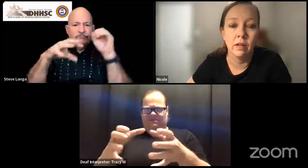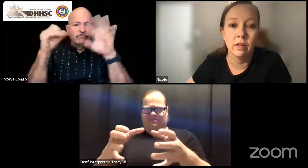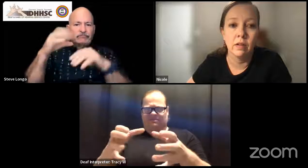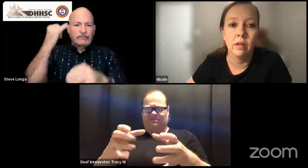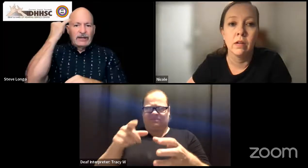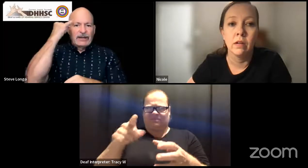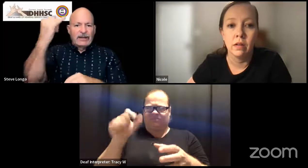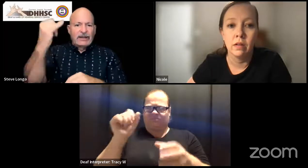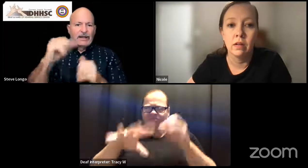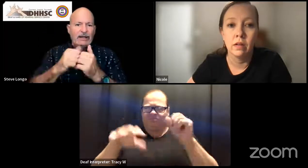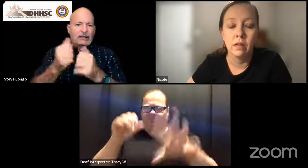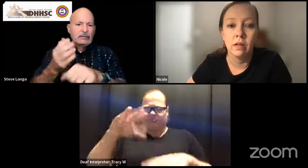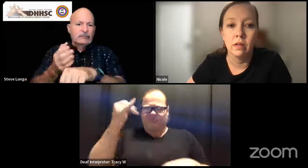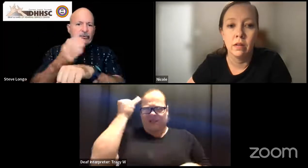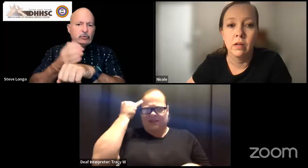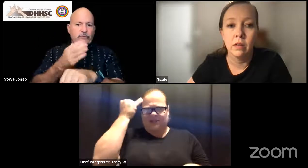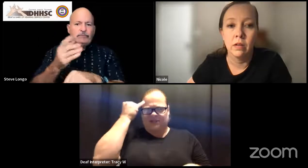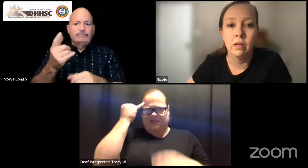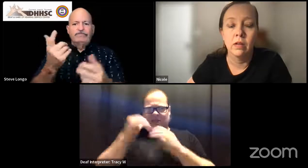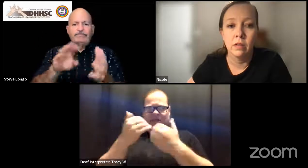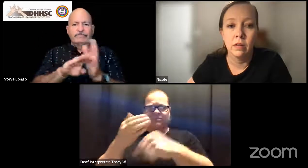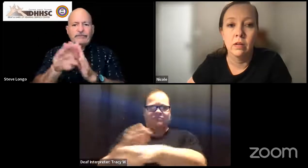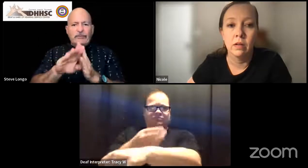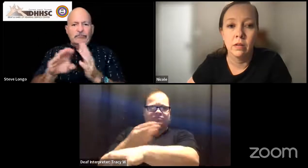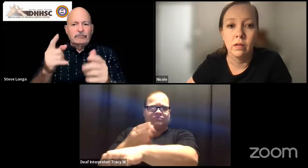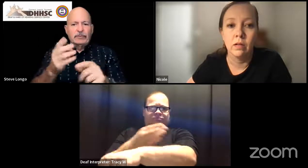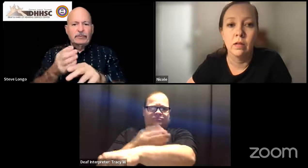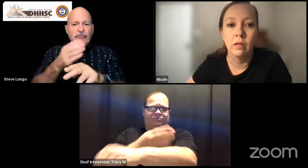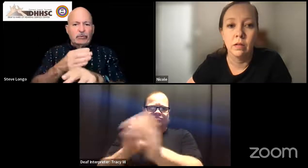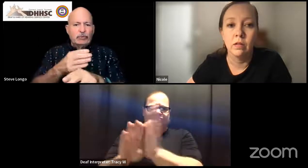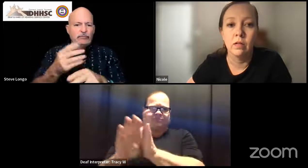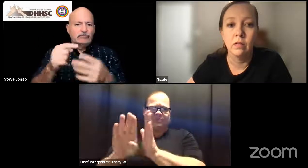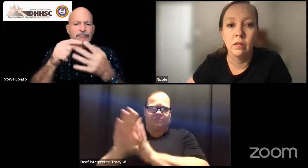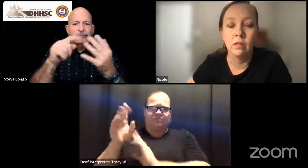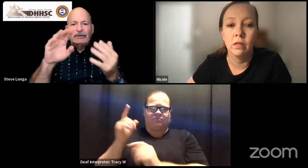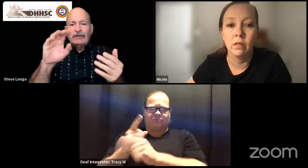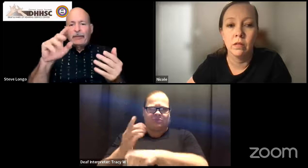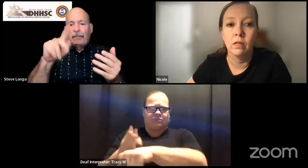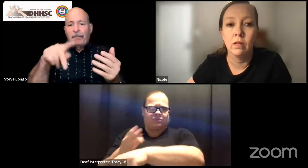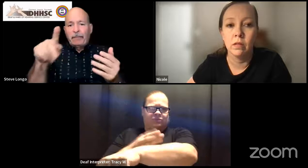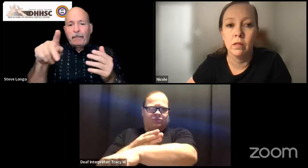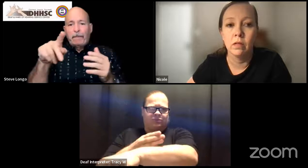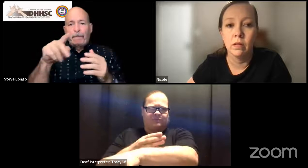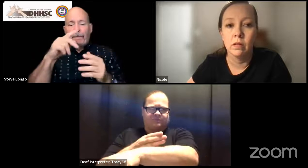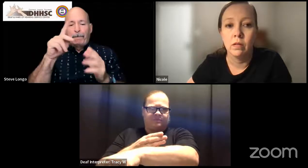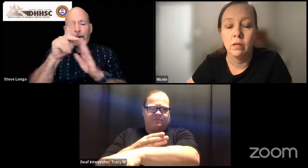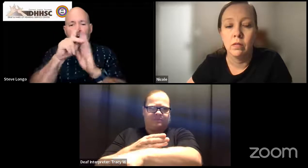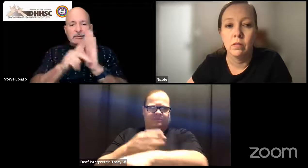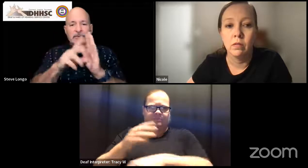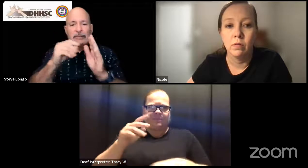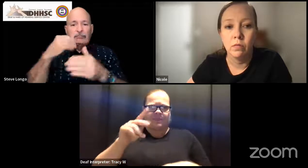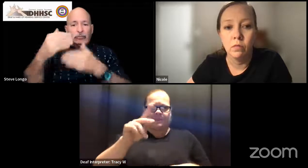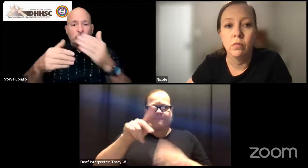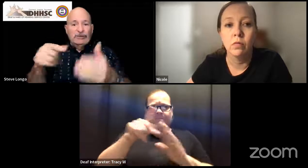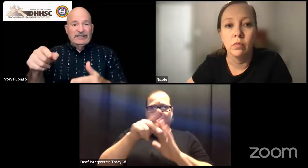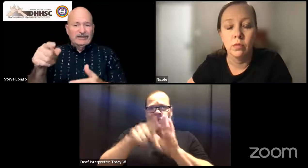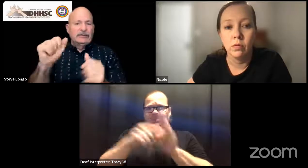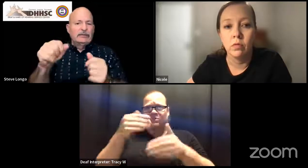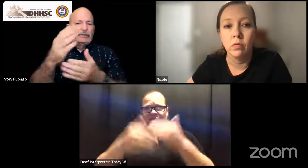responsibility, is you have ad hoc committees that get together and discuss development, improvement,